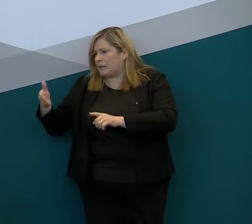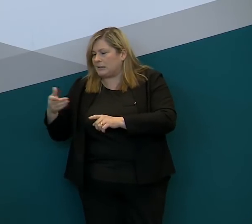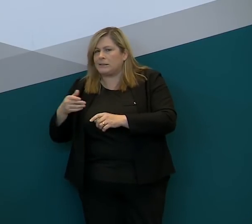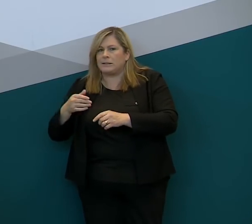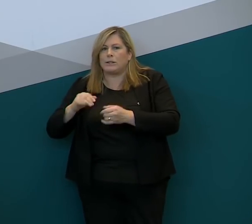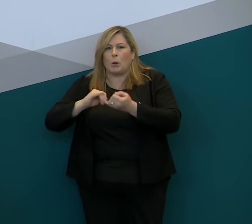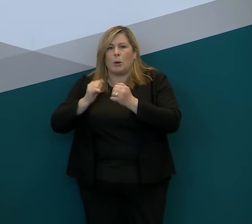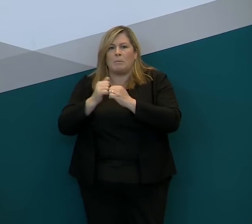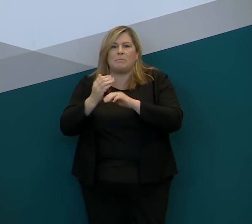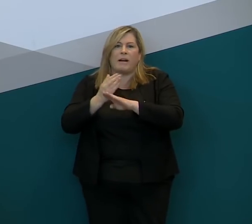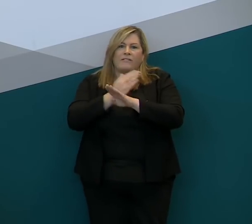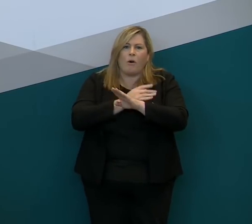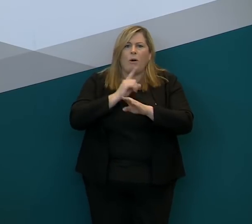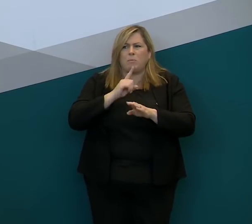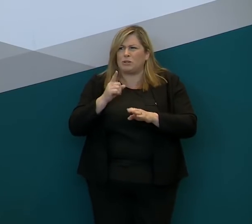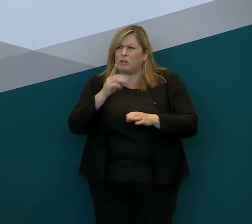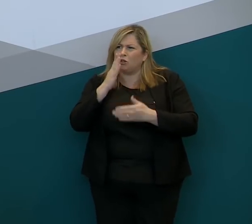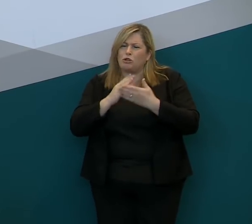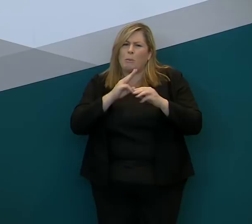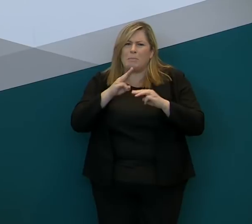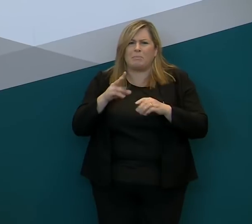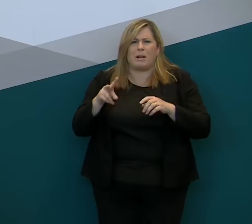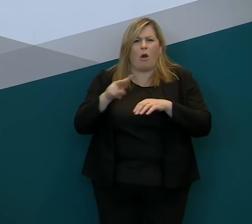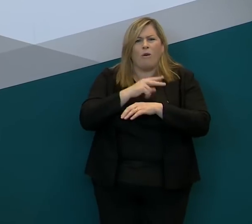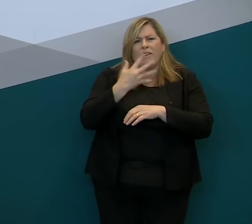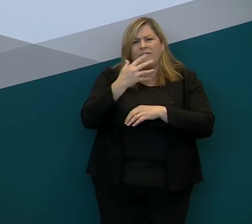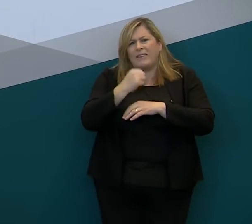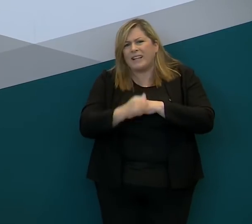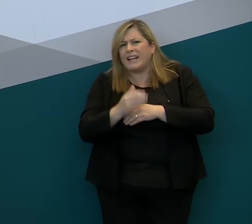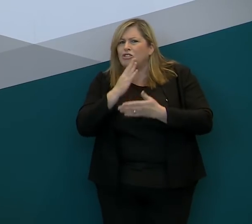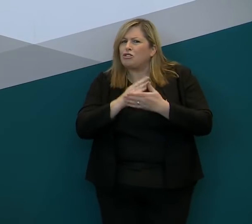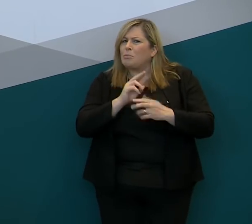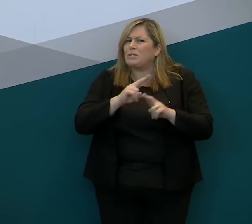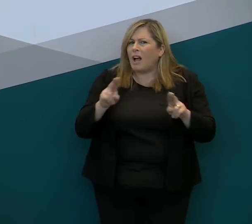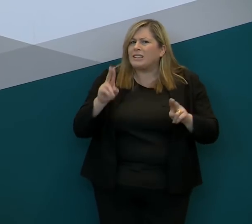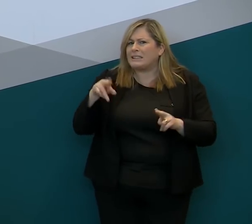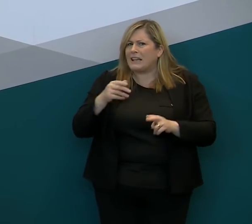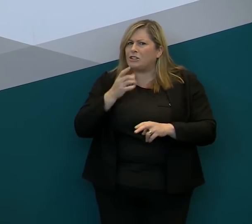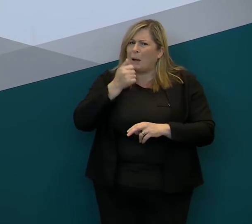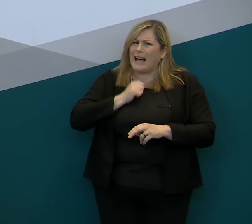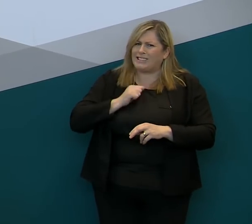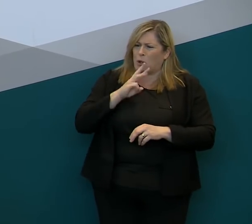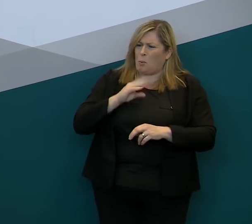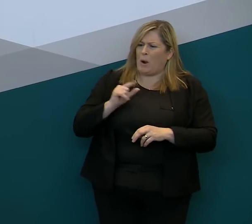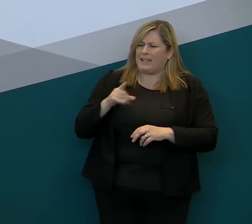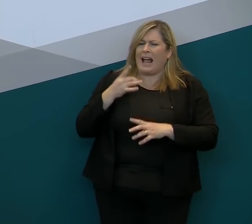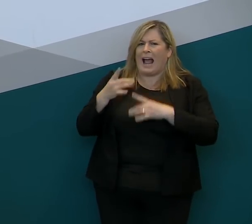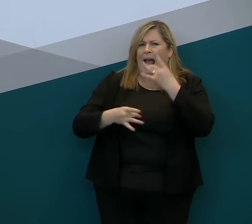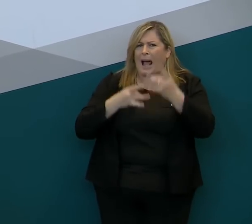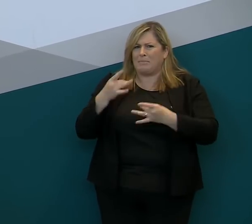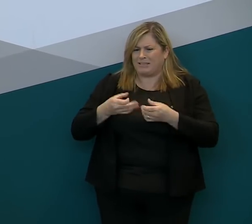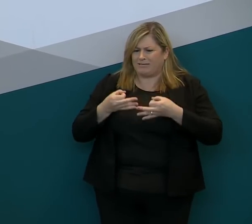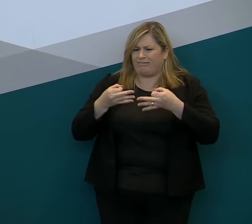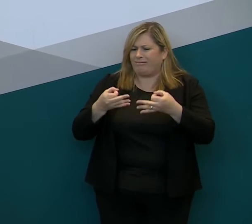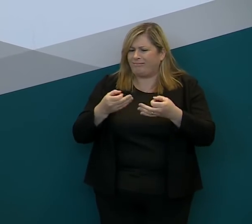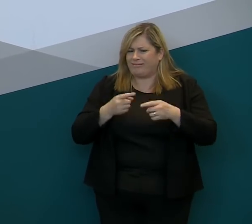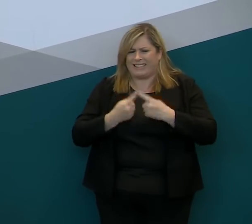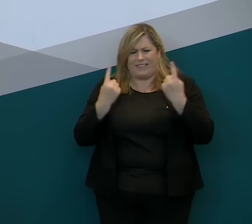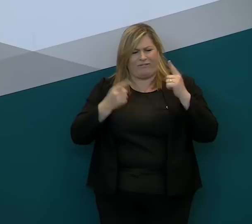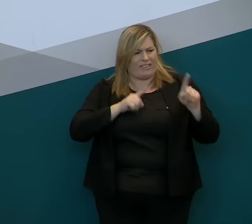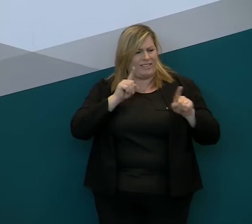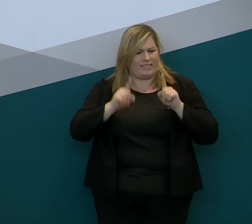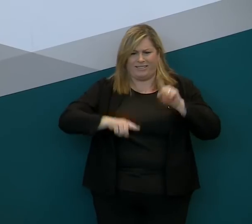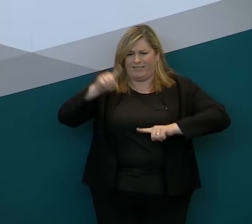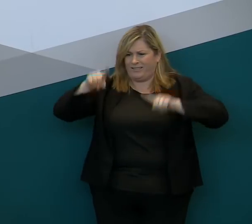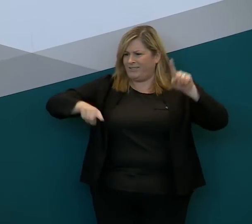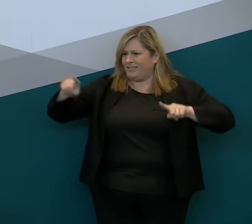some cases, some people getting over 5 days? Can you give us a bit more detail on that? That's a good question. If you look at the pattern of transmission and the pattern of